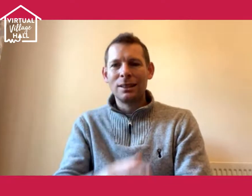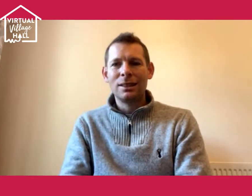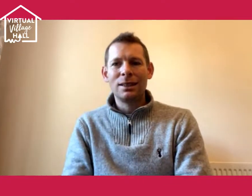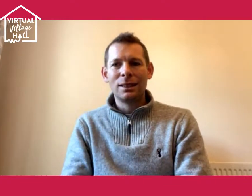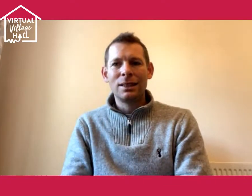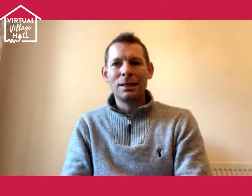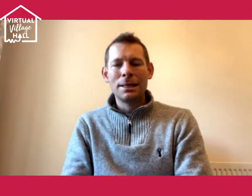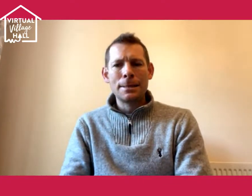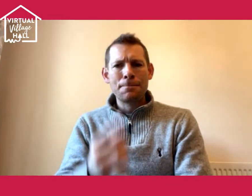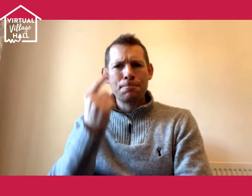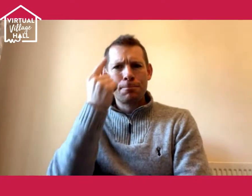Pretty,